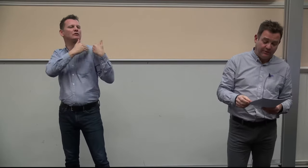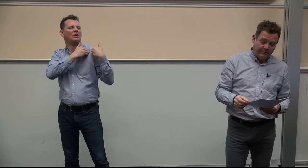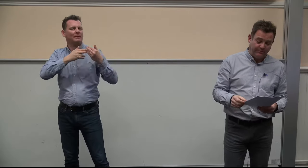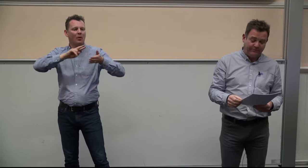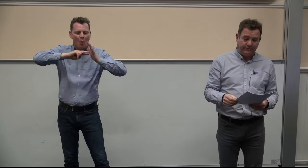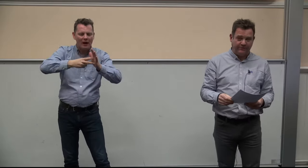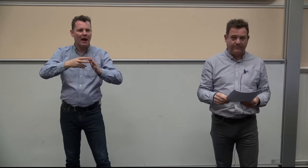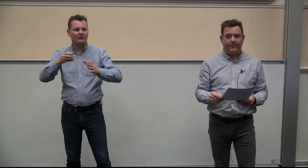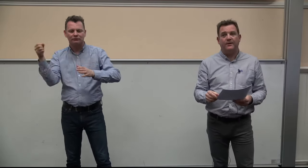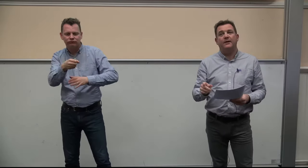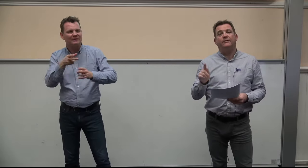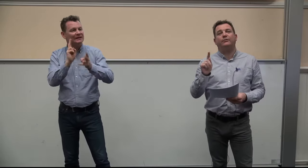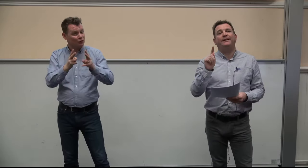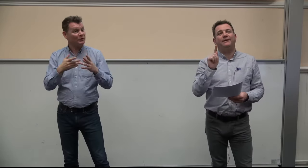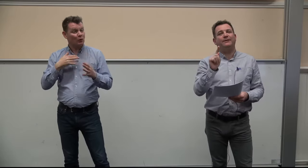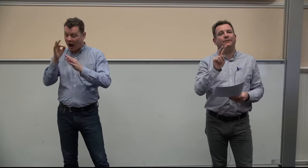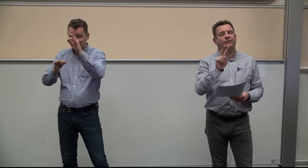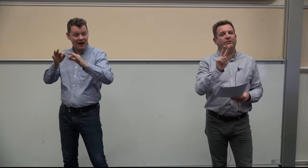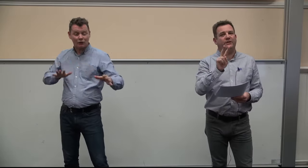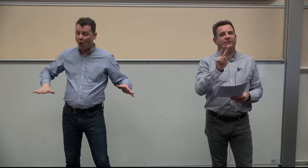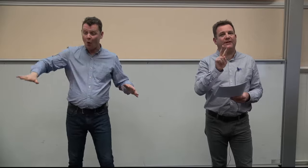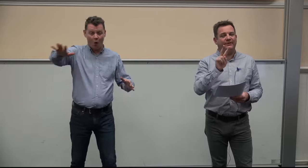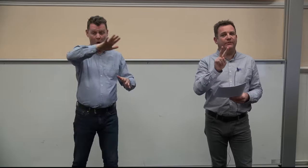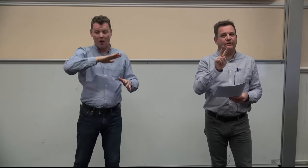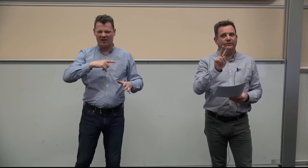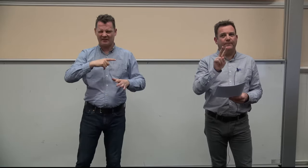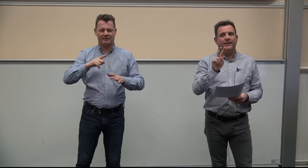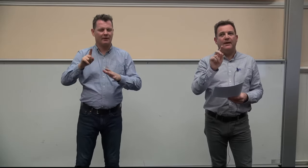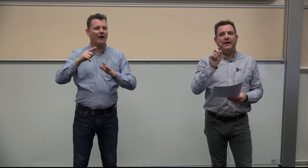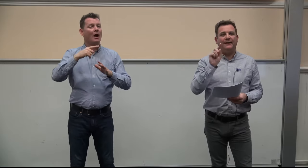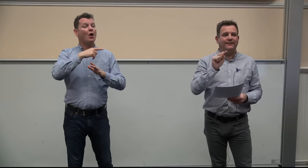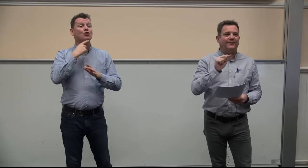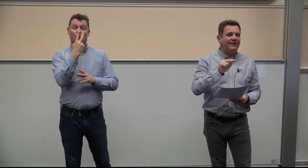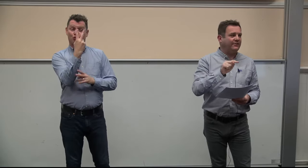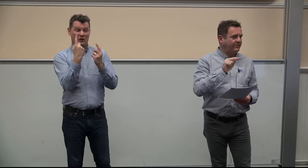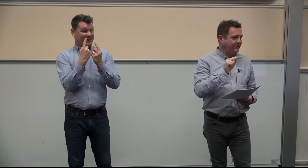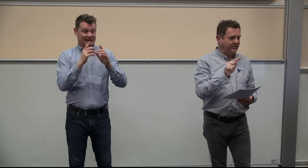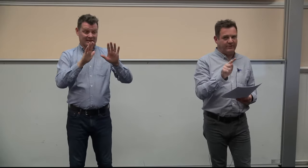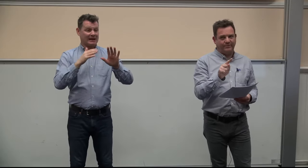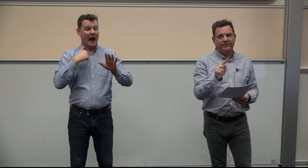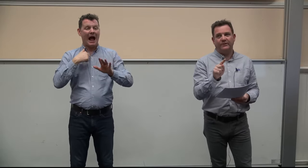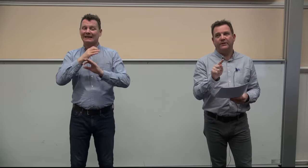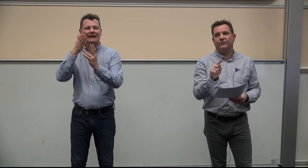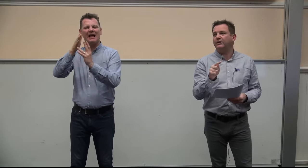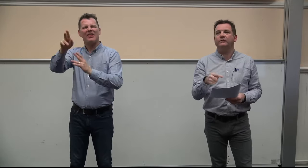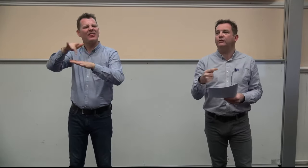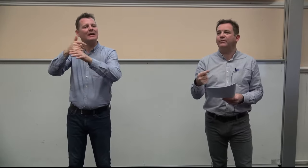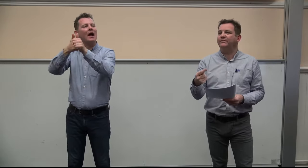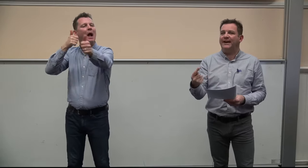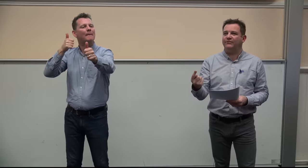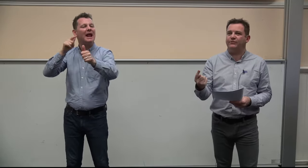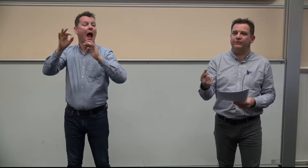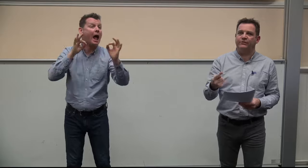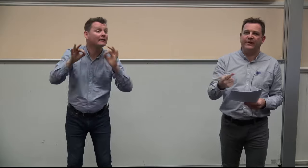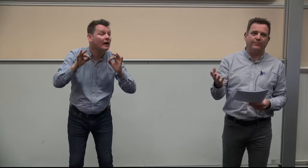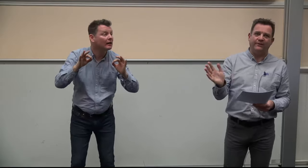language interpreted performances. To be clear about two things that I didn't do, I didn't have access to the theatre company, so I couldn't talk to any of